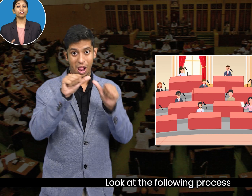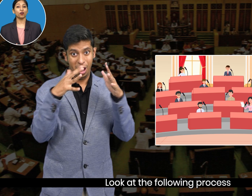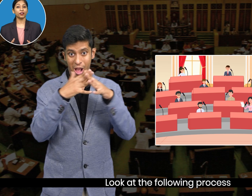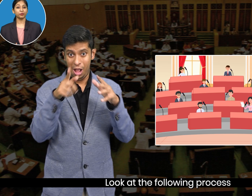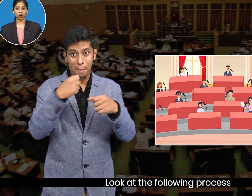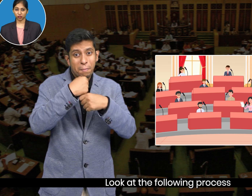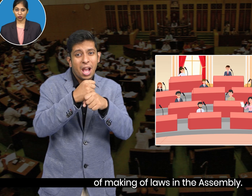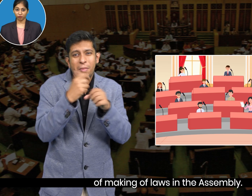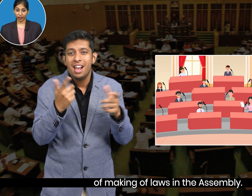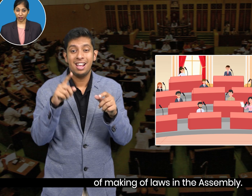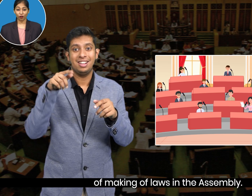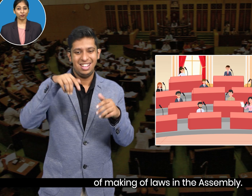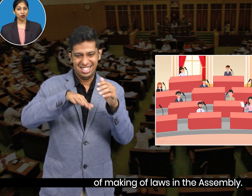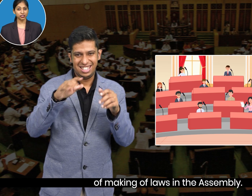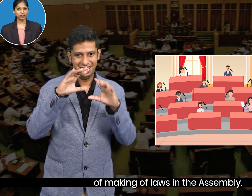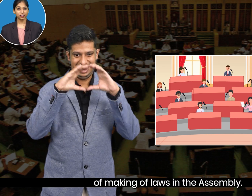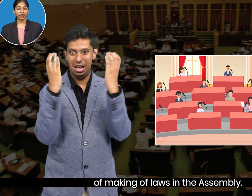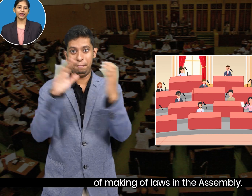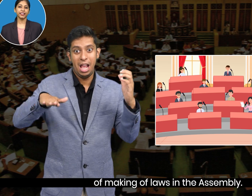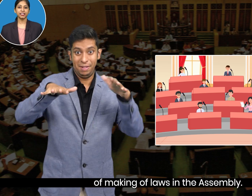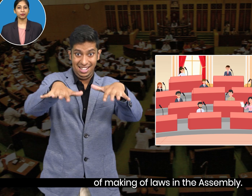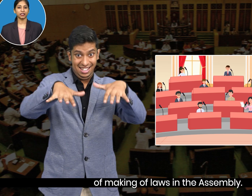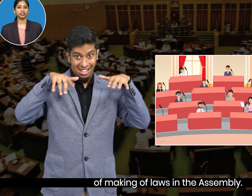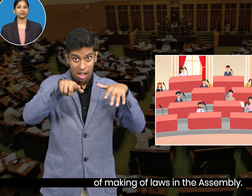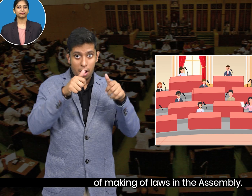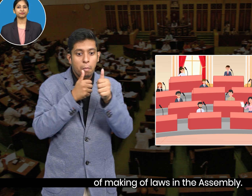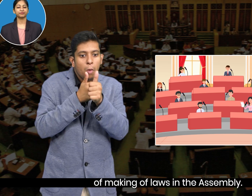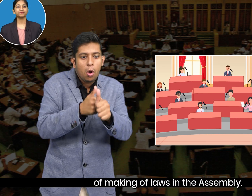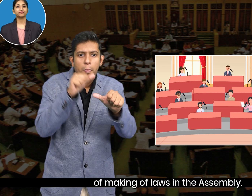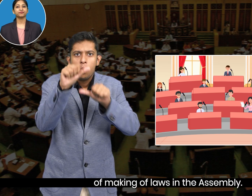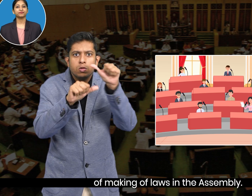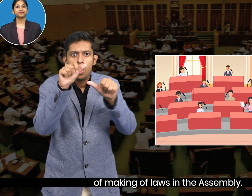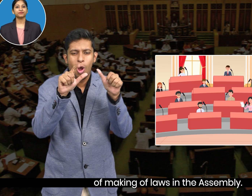Look at the following process of making of laws in the assembly.